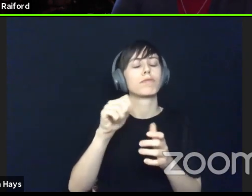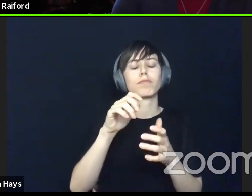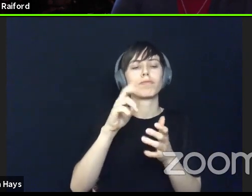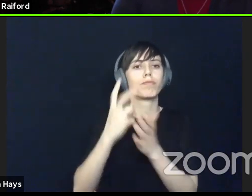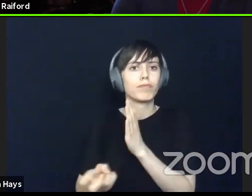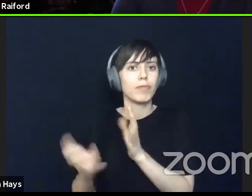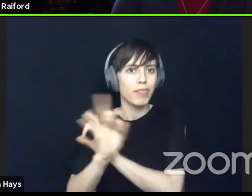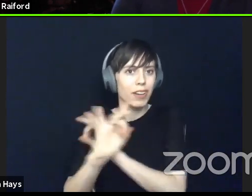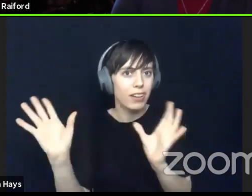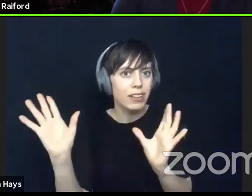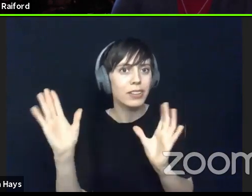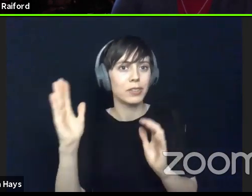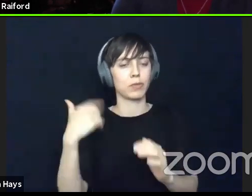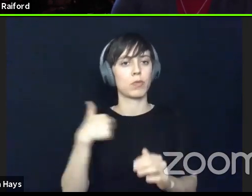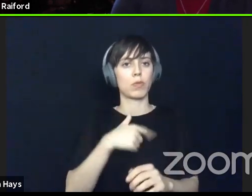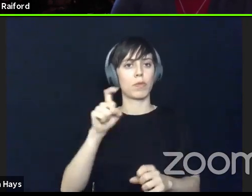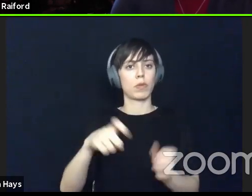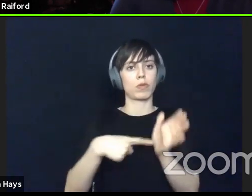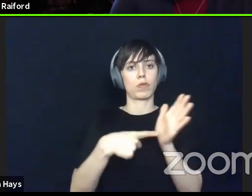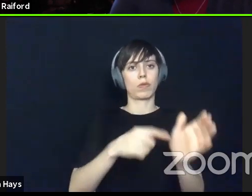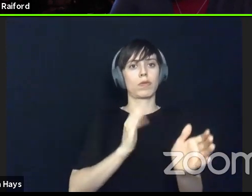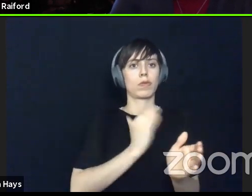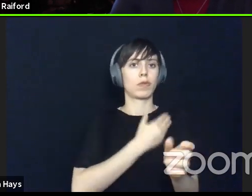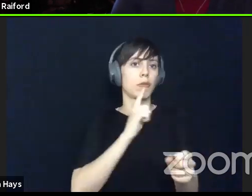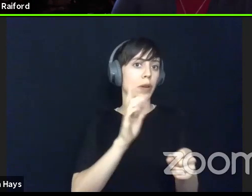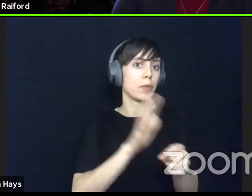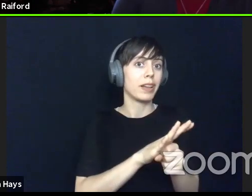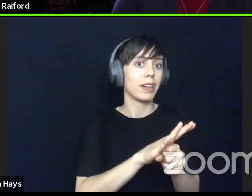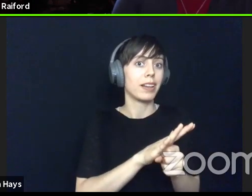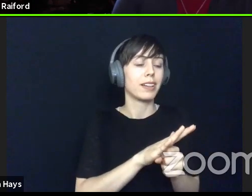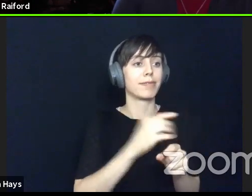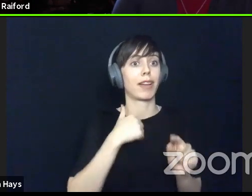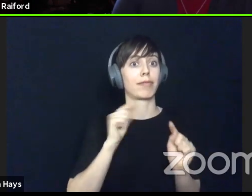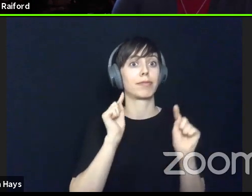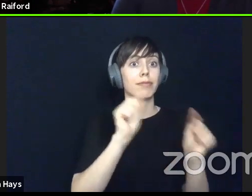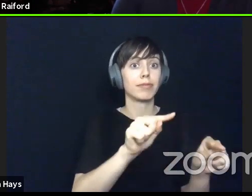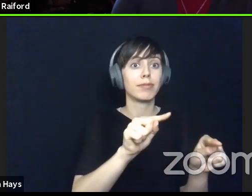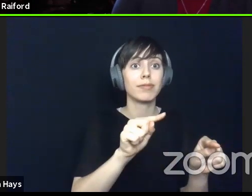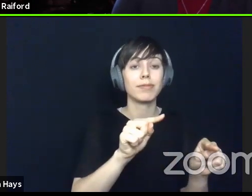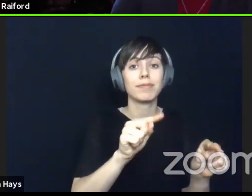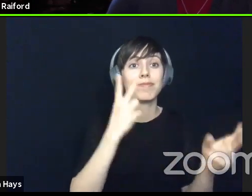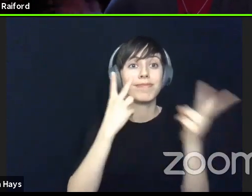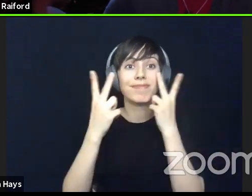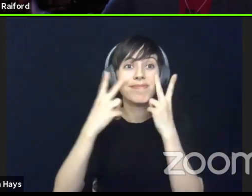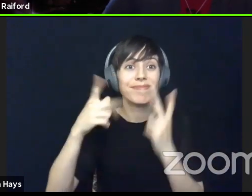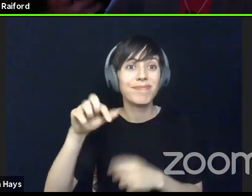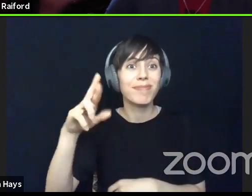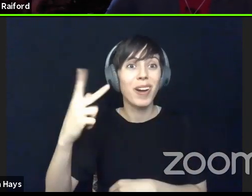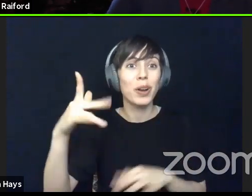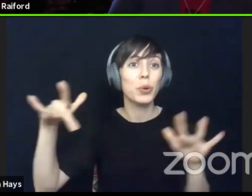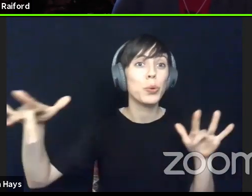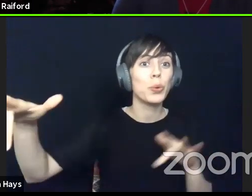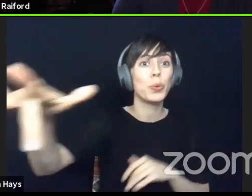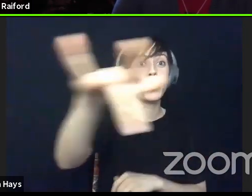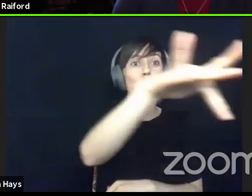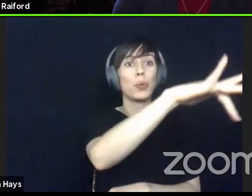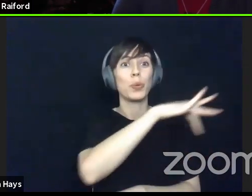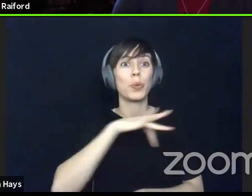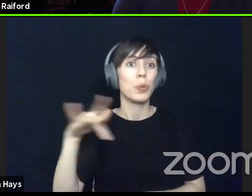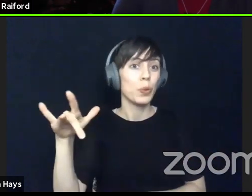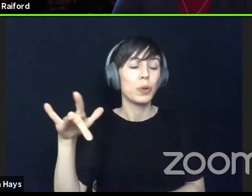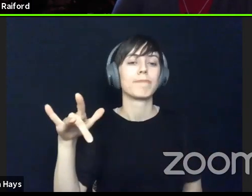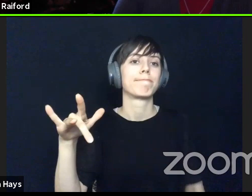them? Yeah. And when I went to the parks and they were empty, I didn't see that much of it. You know, mm-hmm. it's not an inspiring